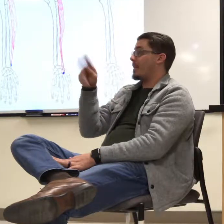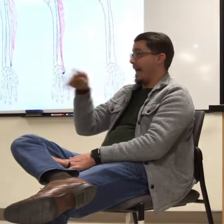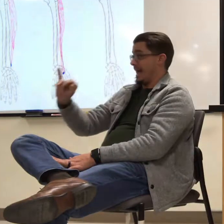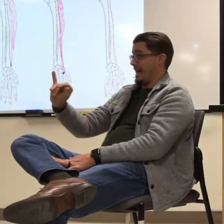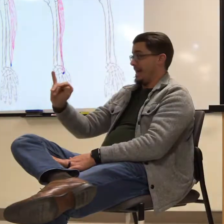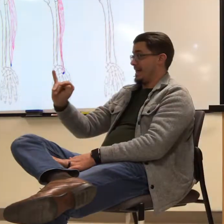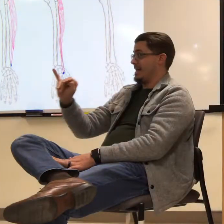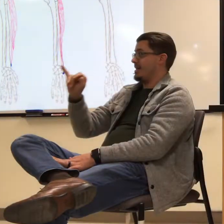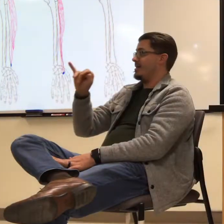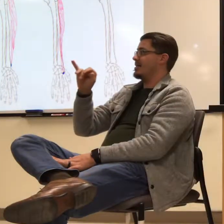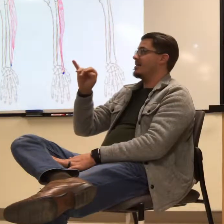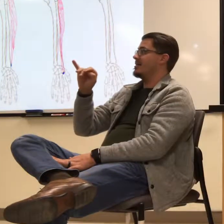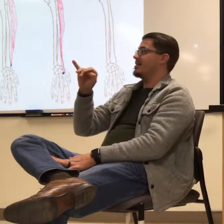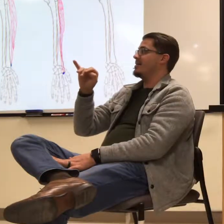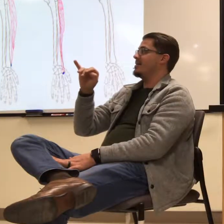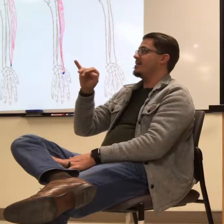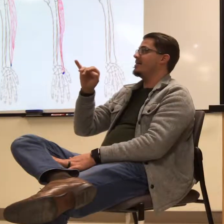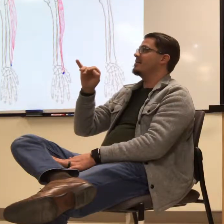extensor